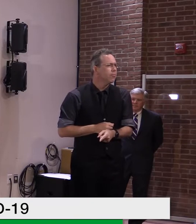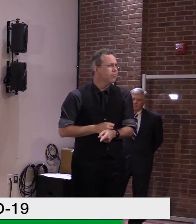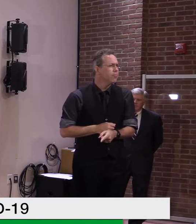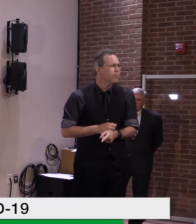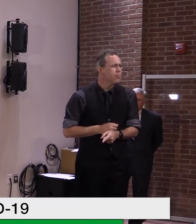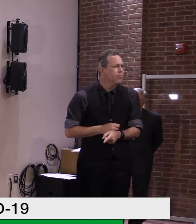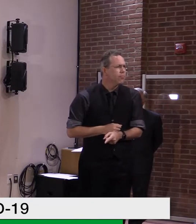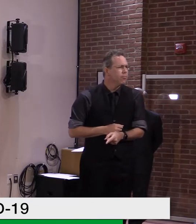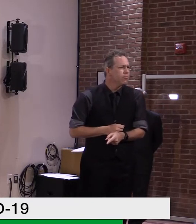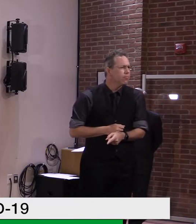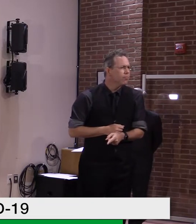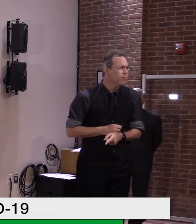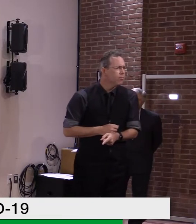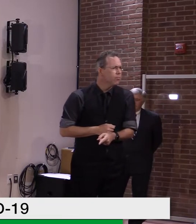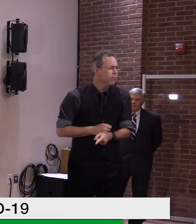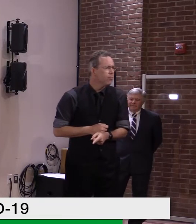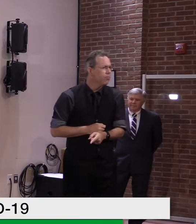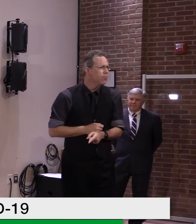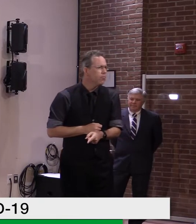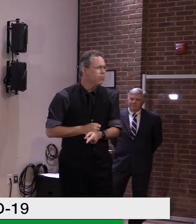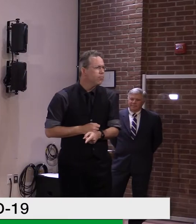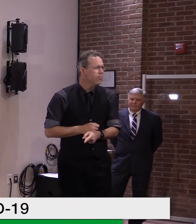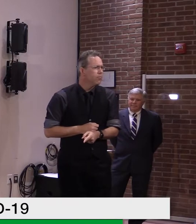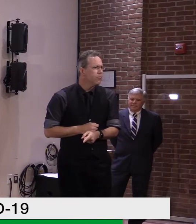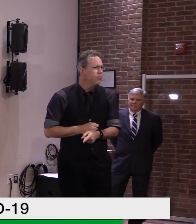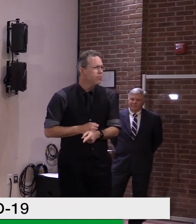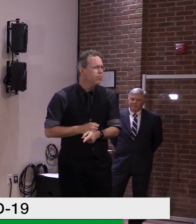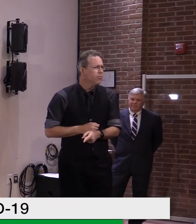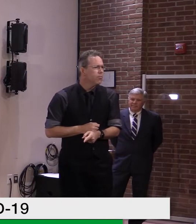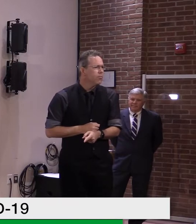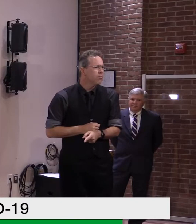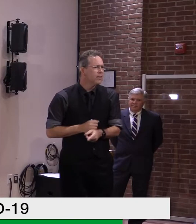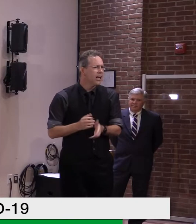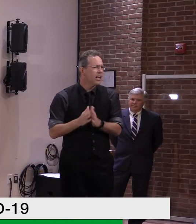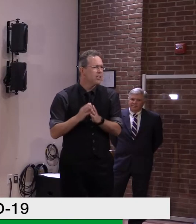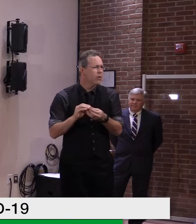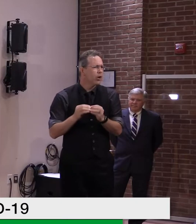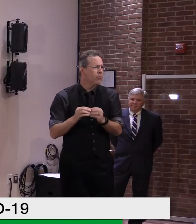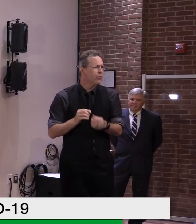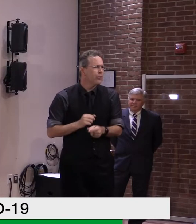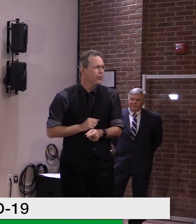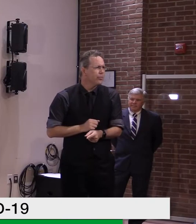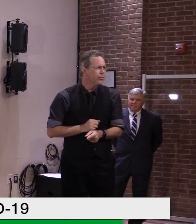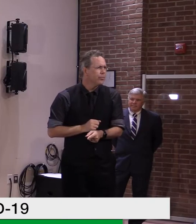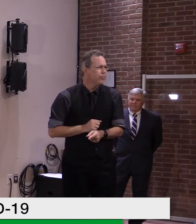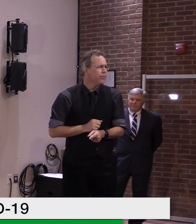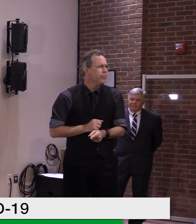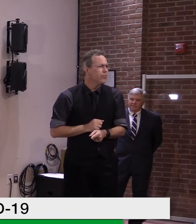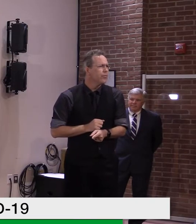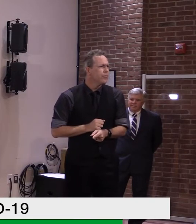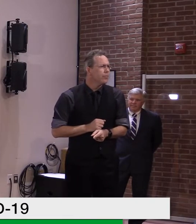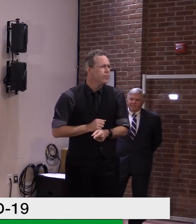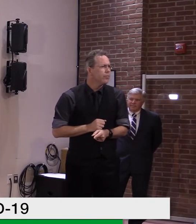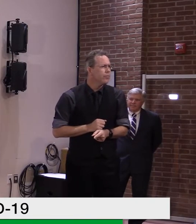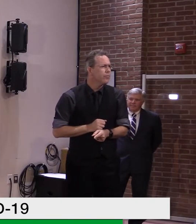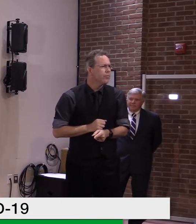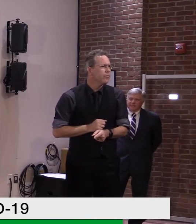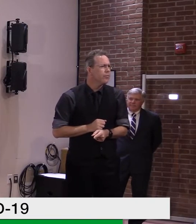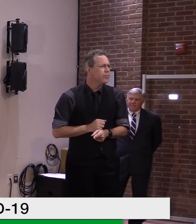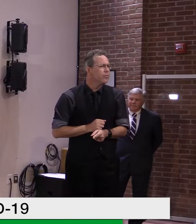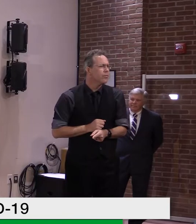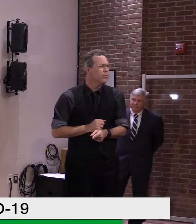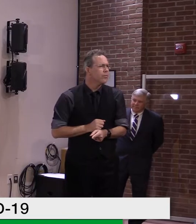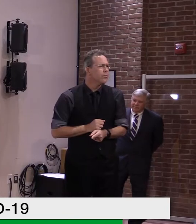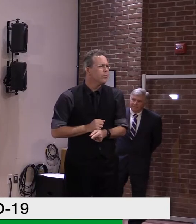that you are keeping that you're going to be presenting at these to show us how the economy is kind of recovering this year in comparison to last year and then